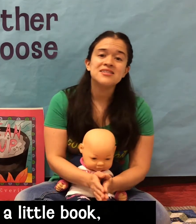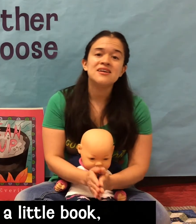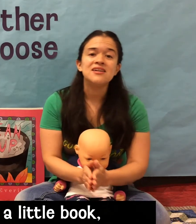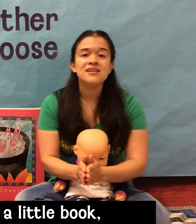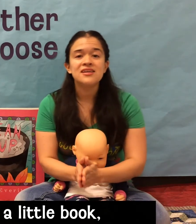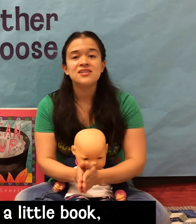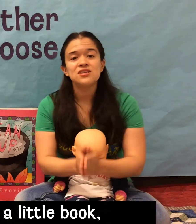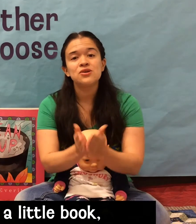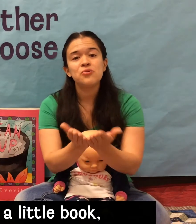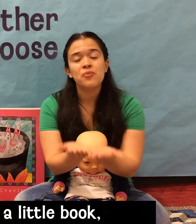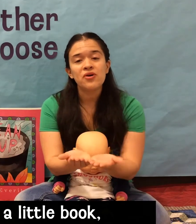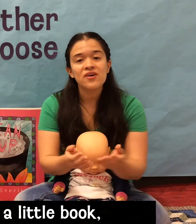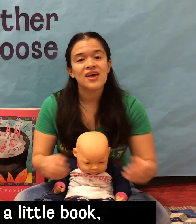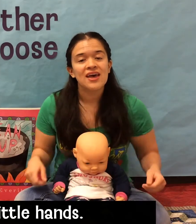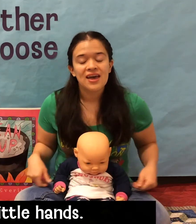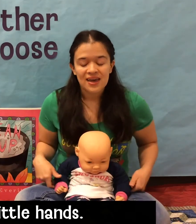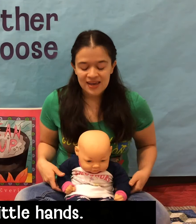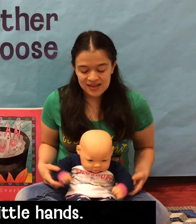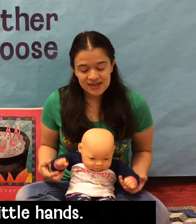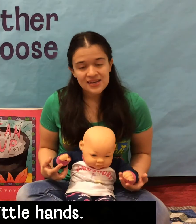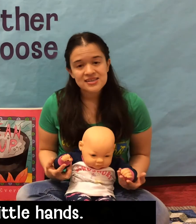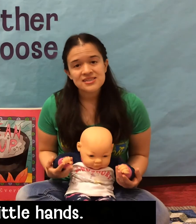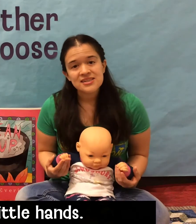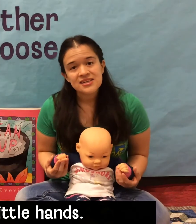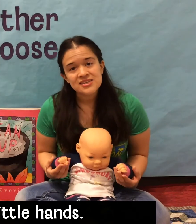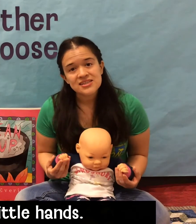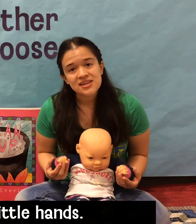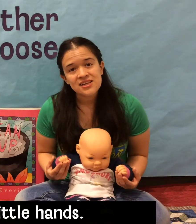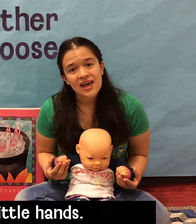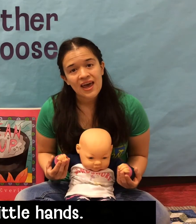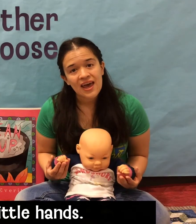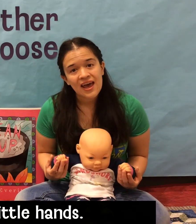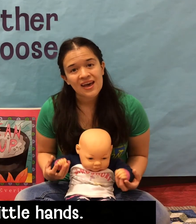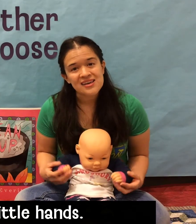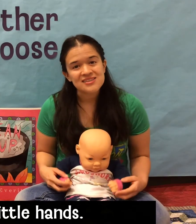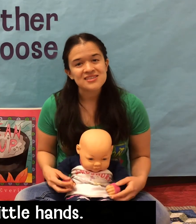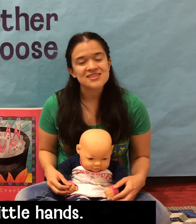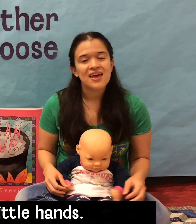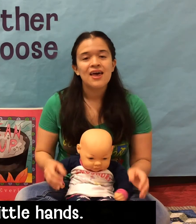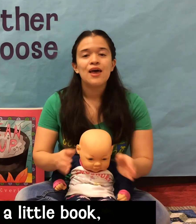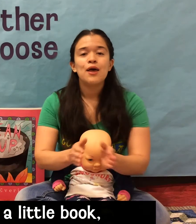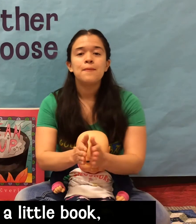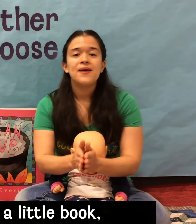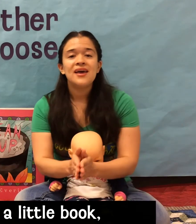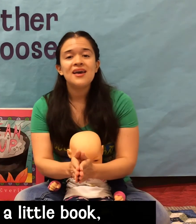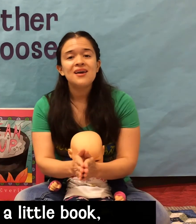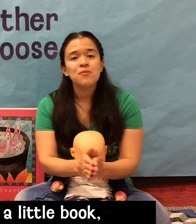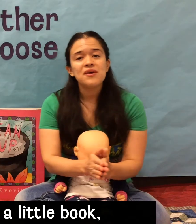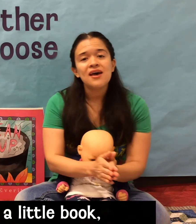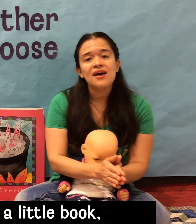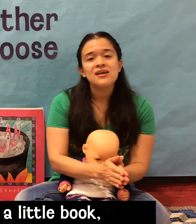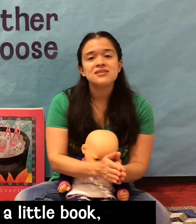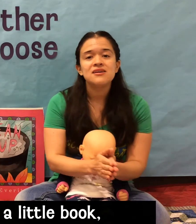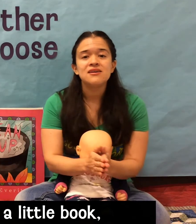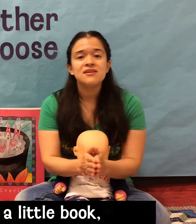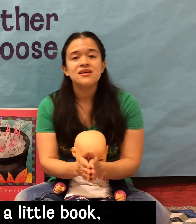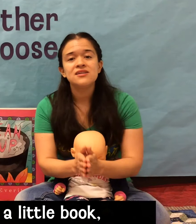a little book in his little hands. Baby has a